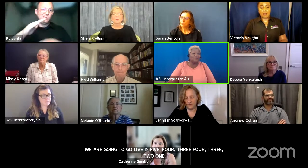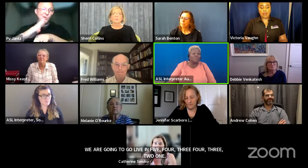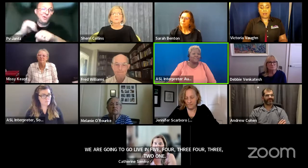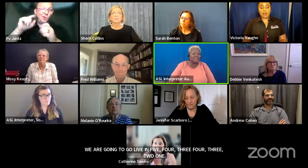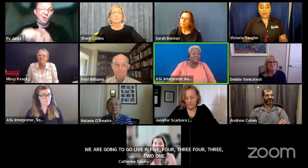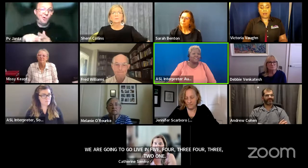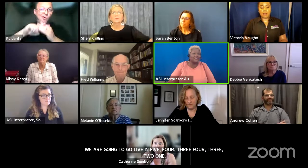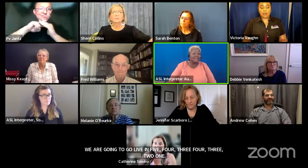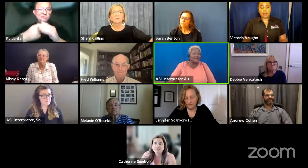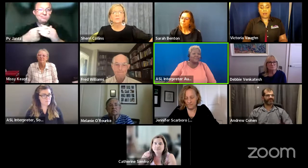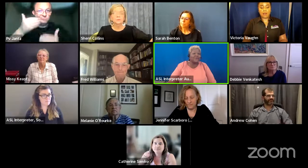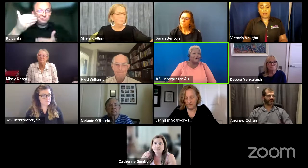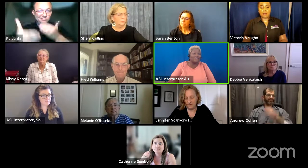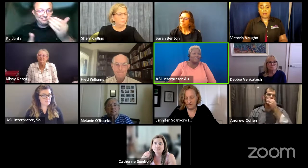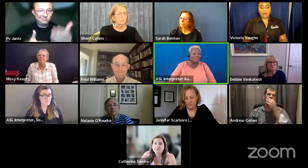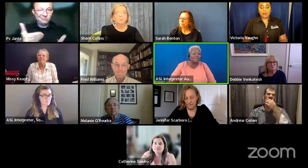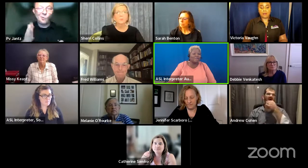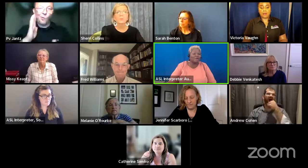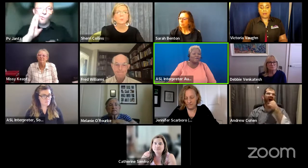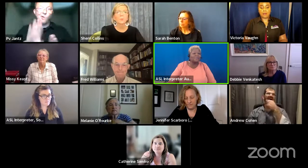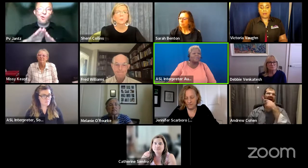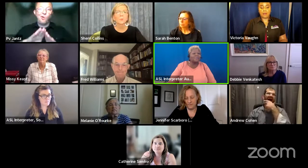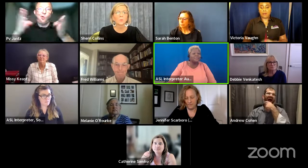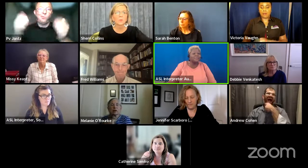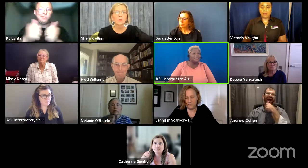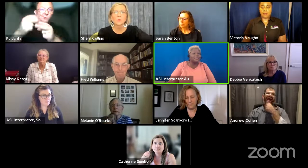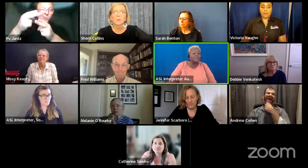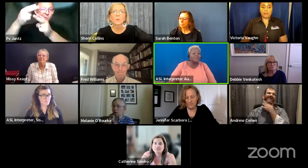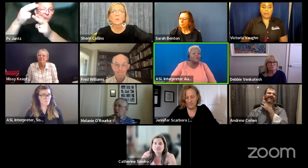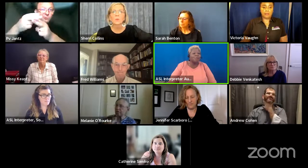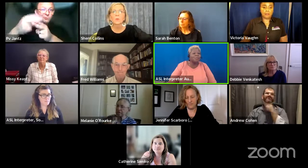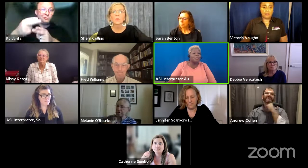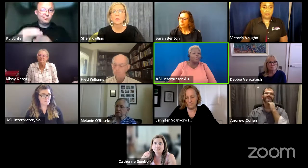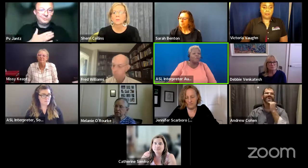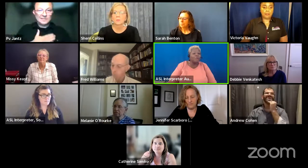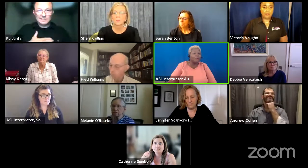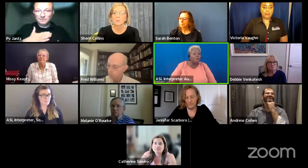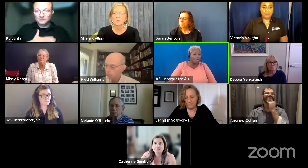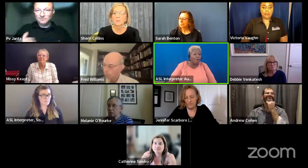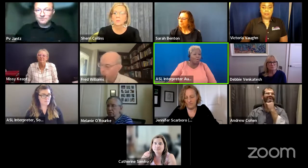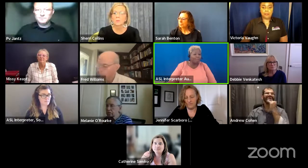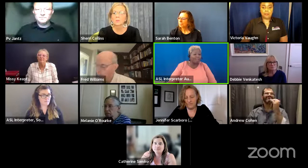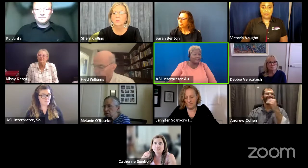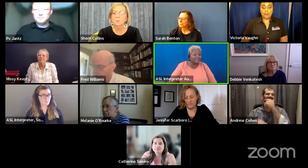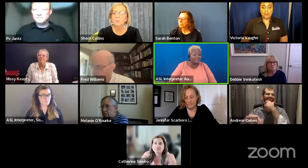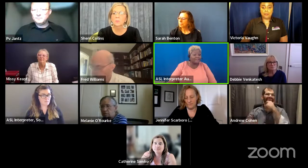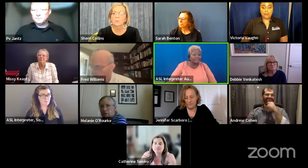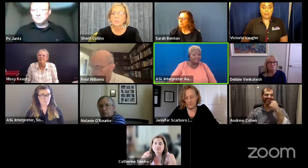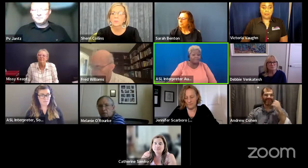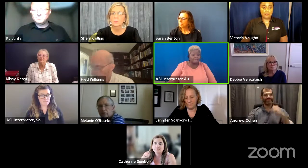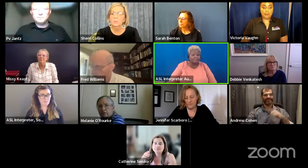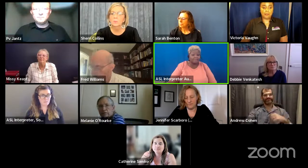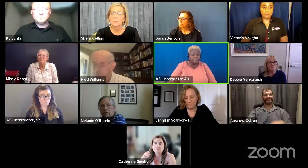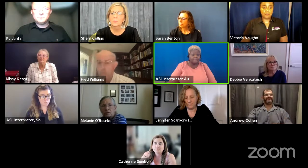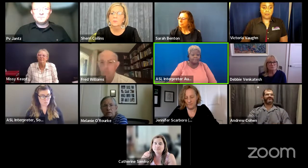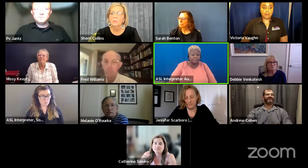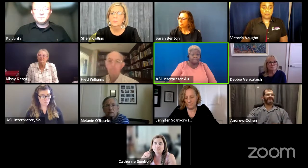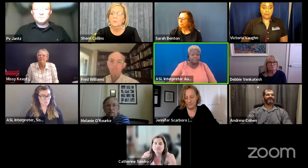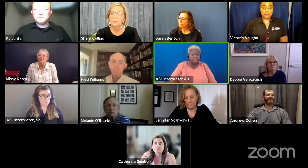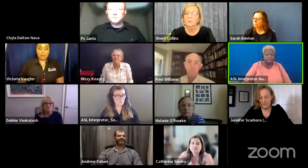is 4:36, and I'd like to call the meeting to order. We'll open with roll call, please.